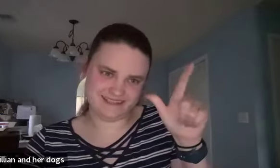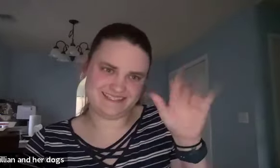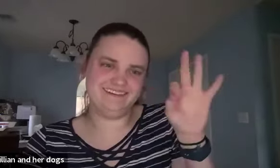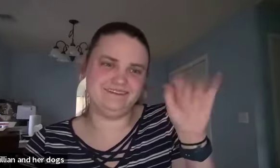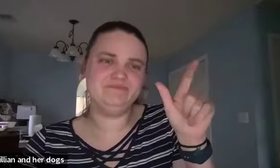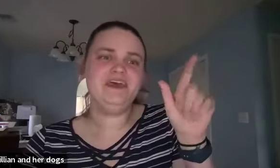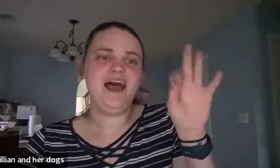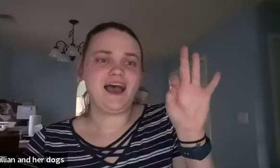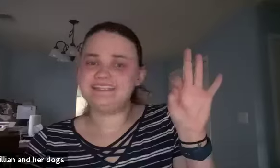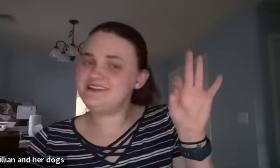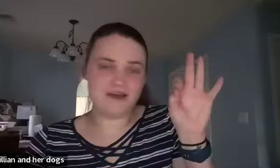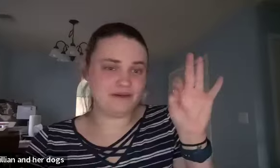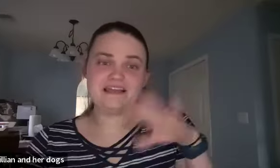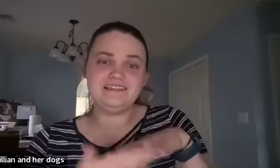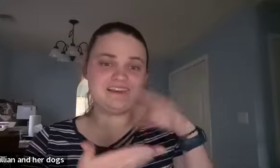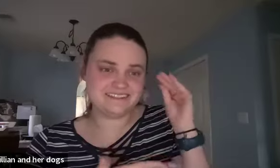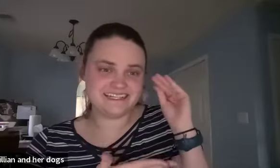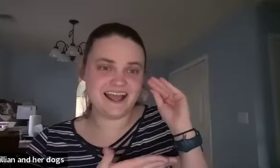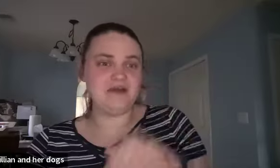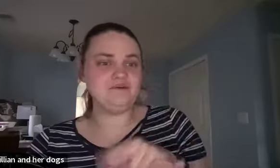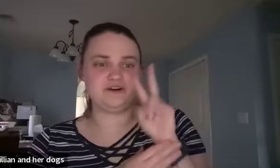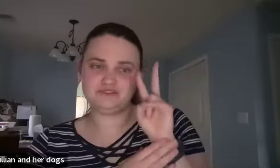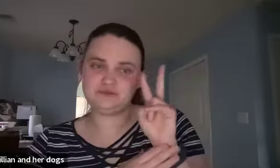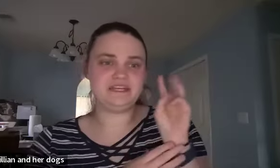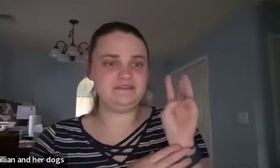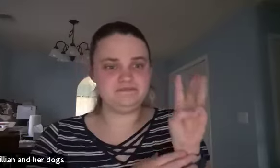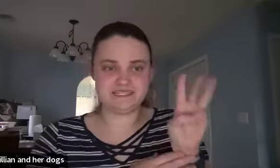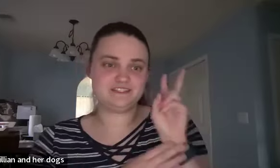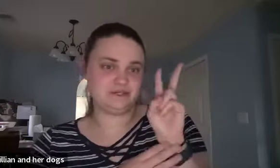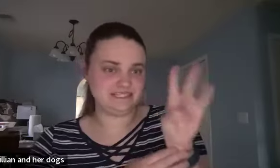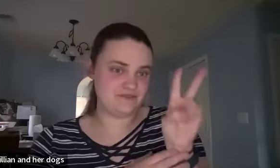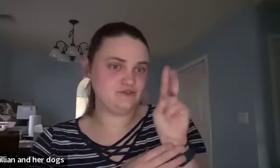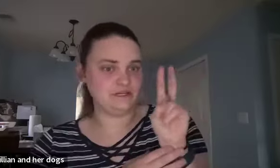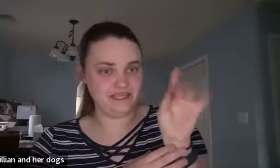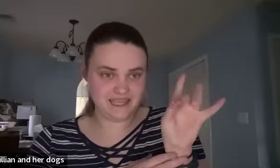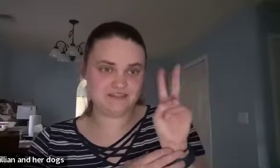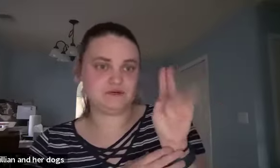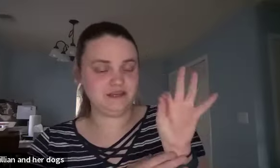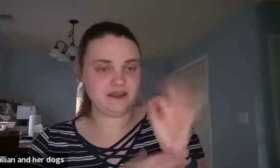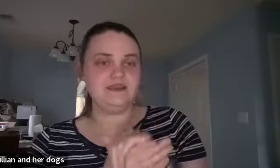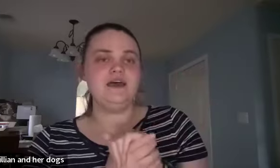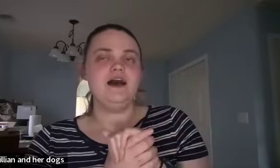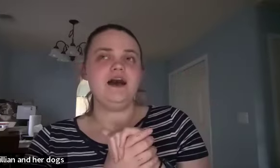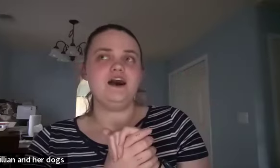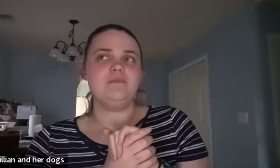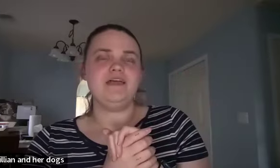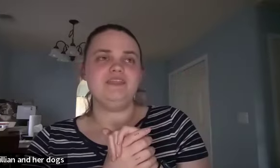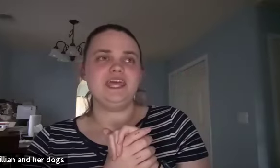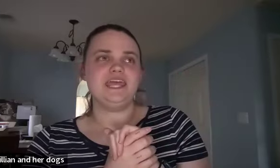this. I did not. When I learned it, I was all 26, 27, 28, 29. And